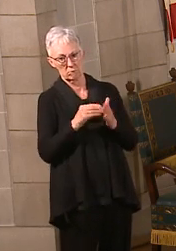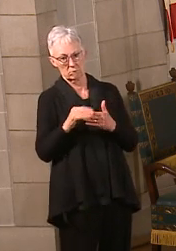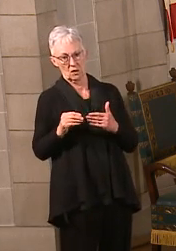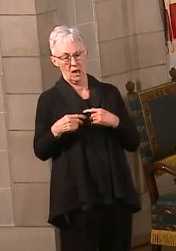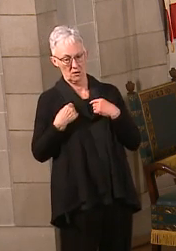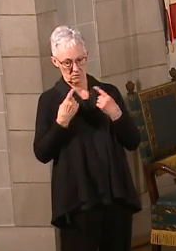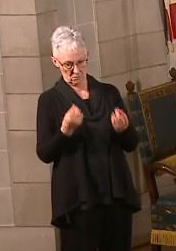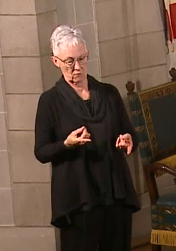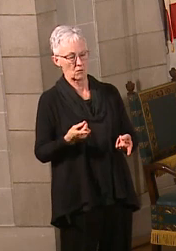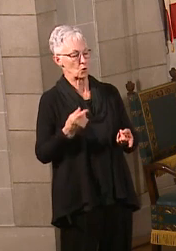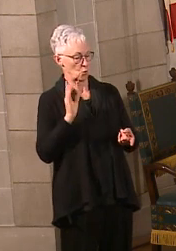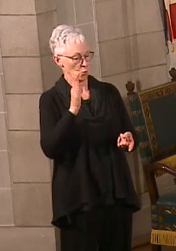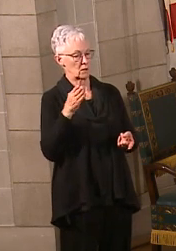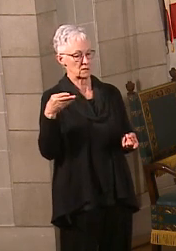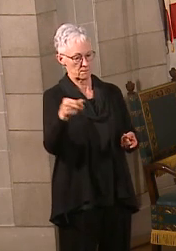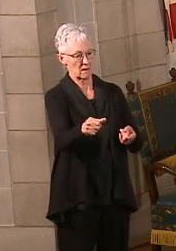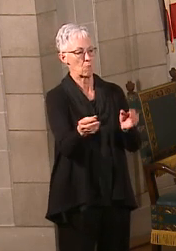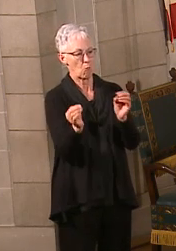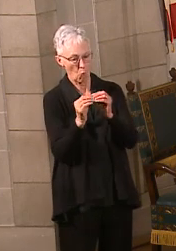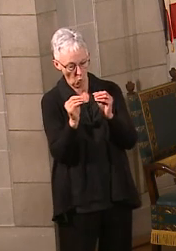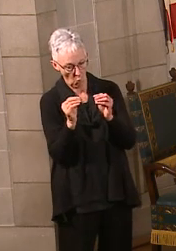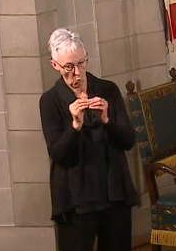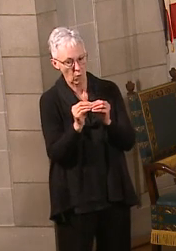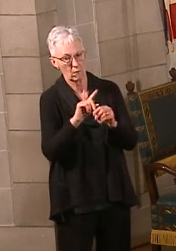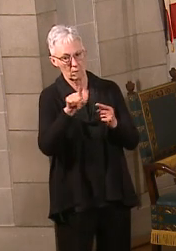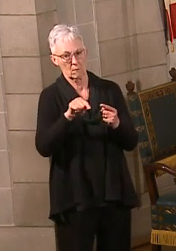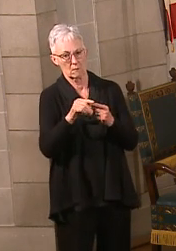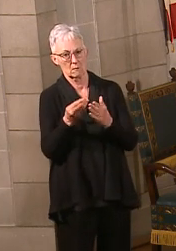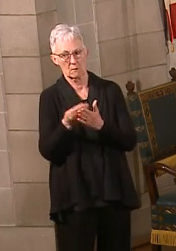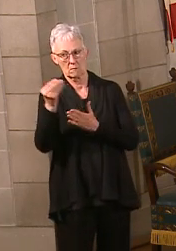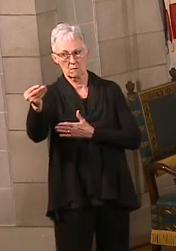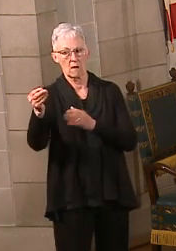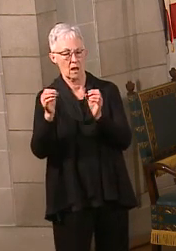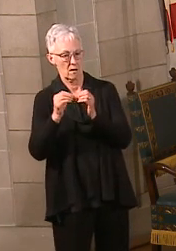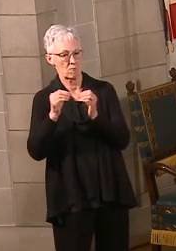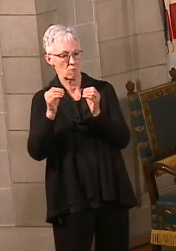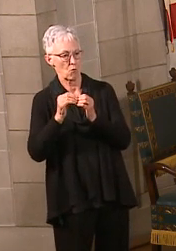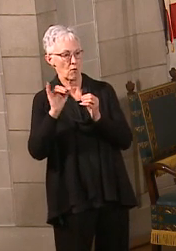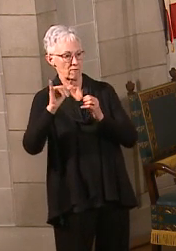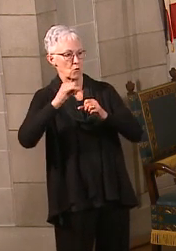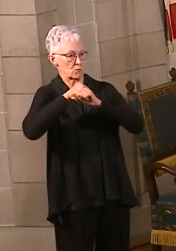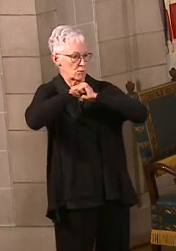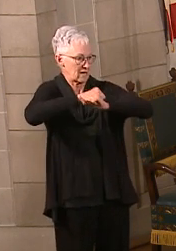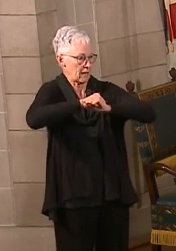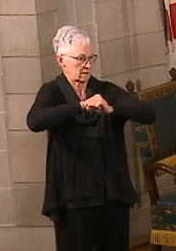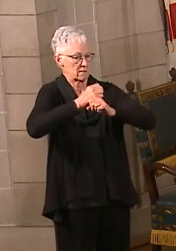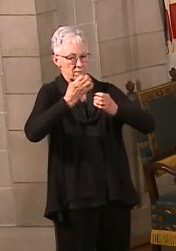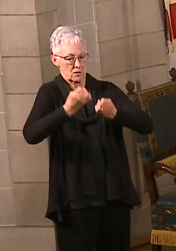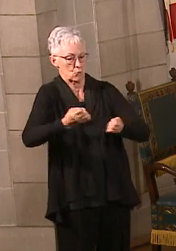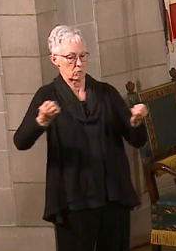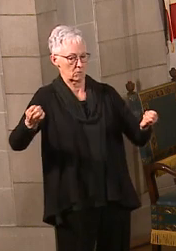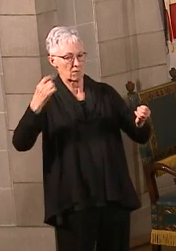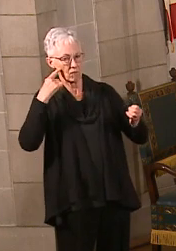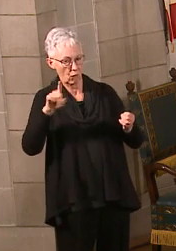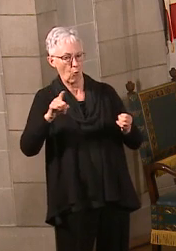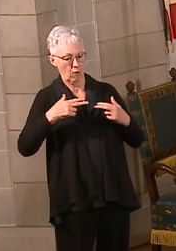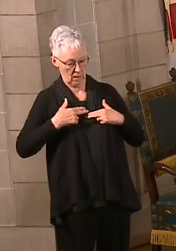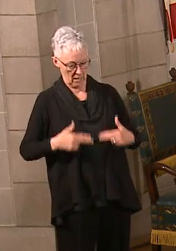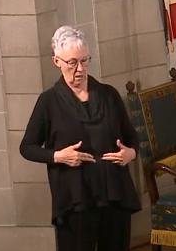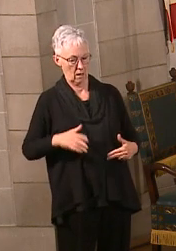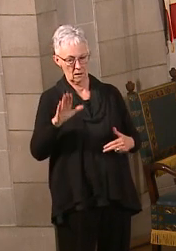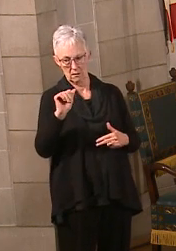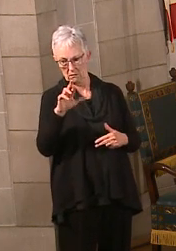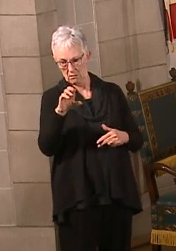more PPE in. So we are looking to continue to make large purchases. We're starting to see some of those supplies come in, and we look to be able to provide